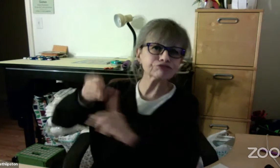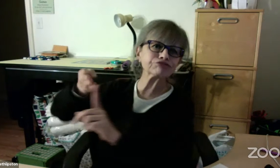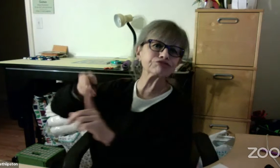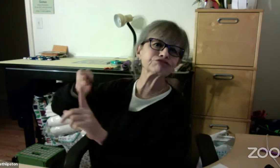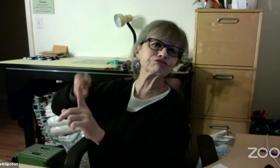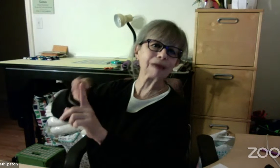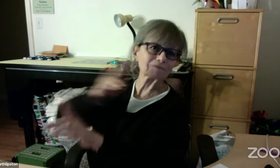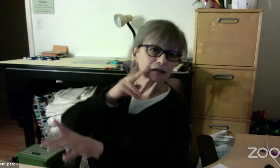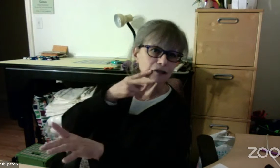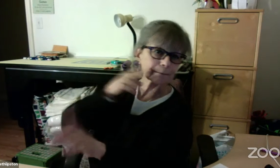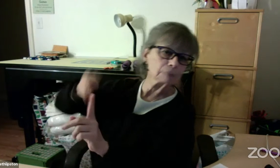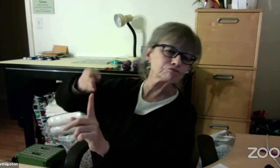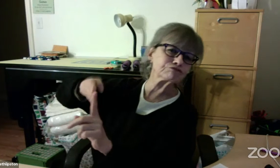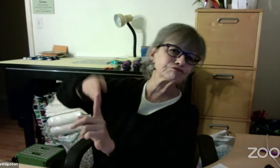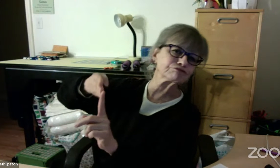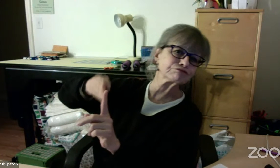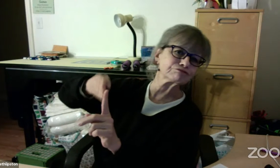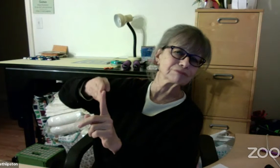mhm,